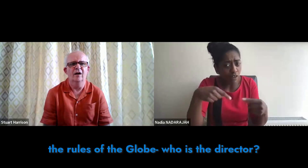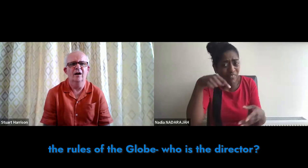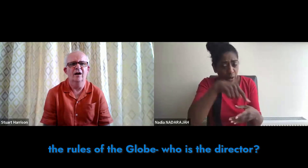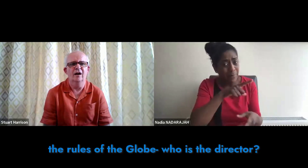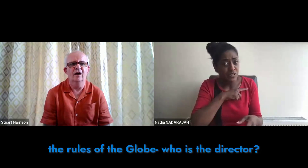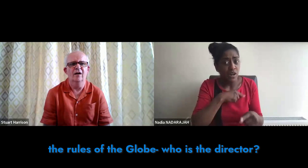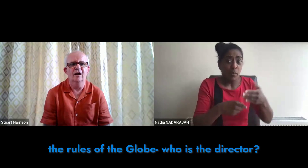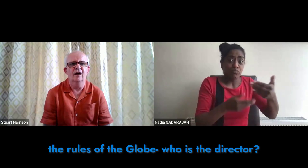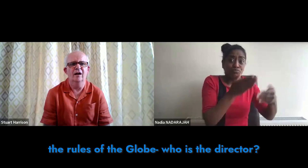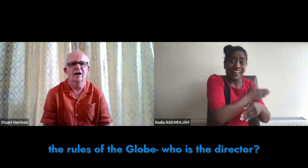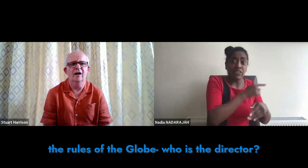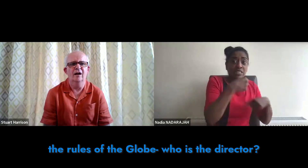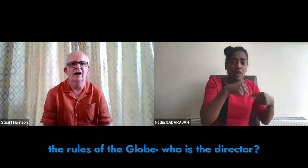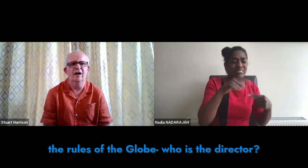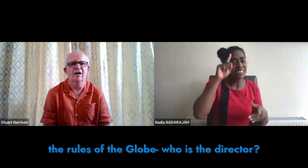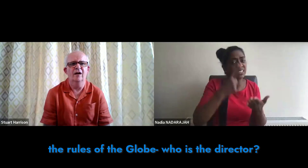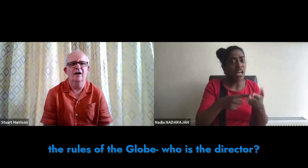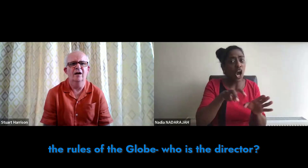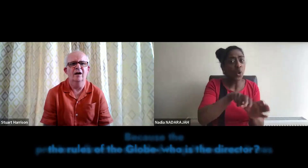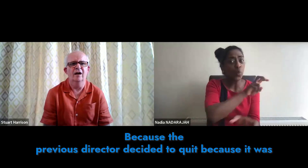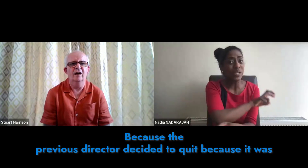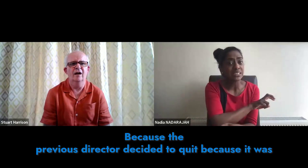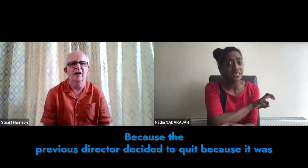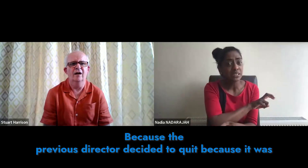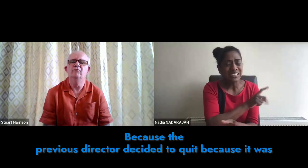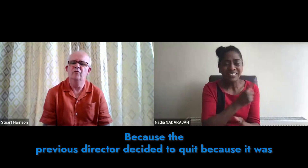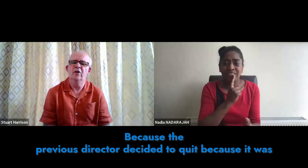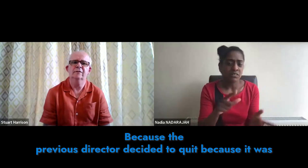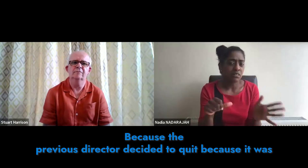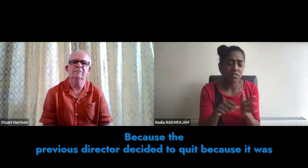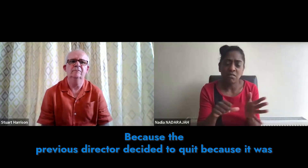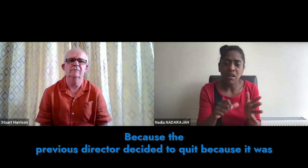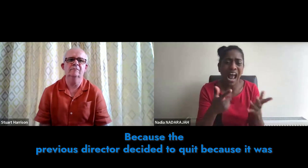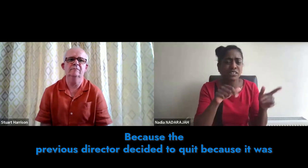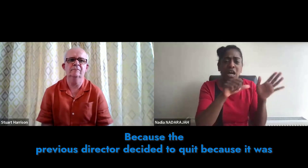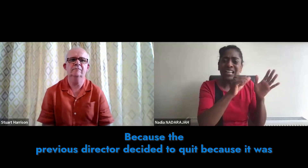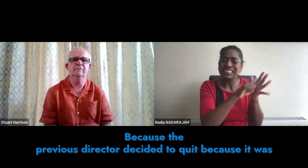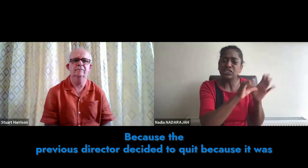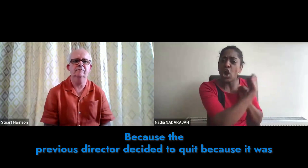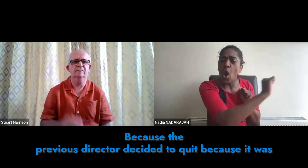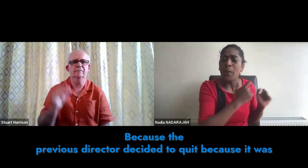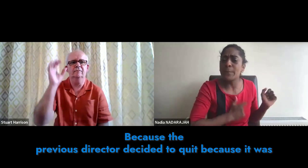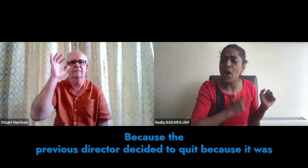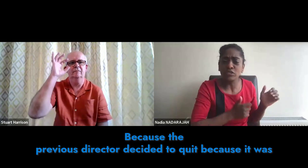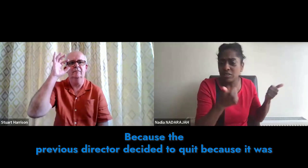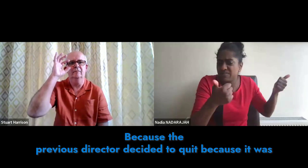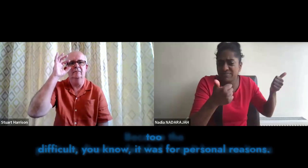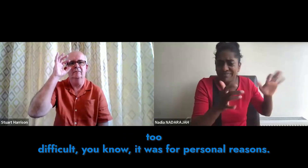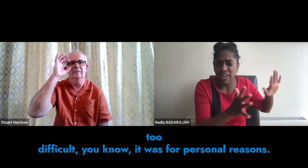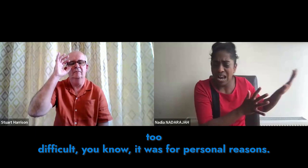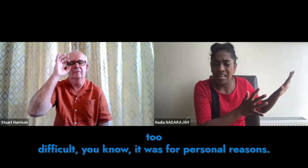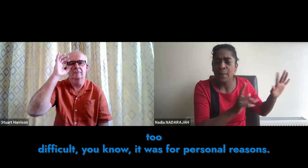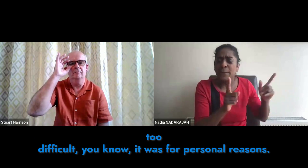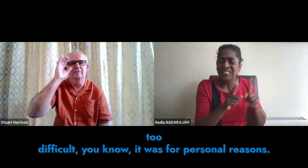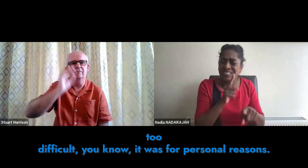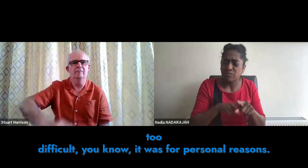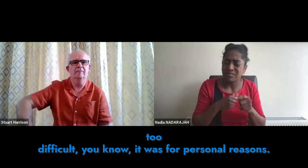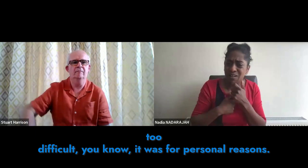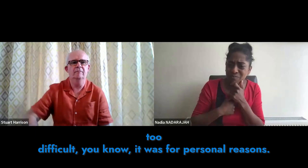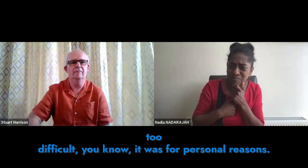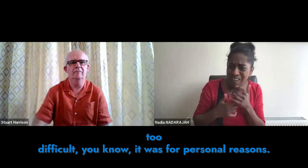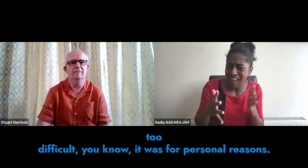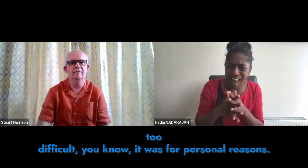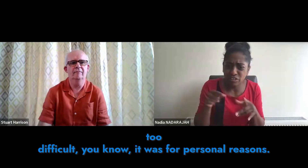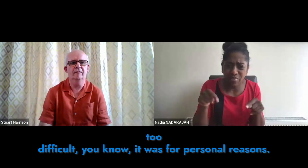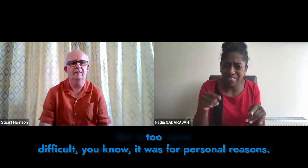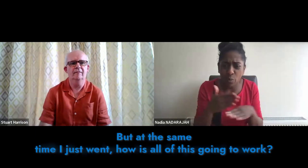the rules of the Globe is who is the director, because the previous director decided to quit because it was too difficult. You know, it was